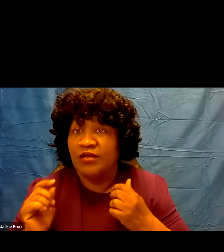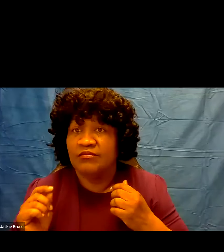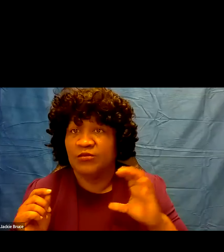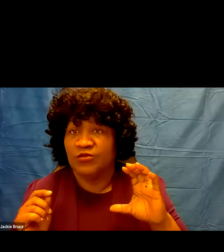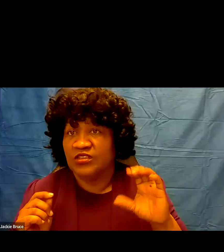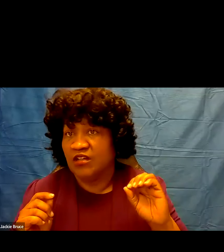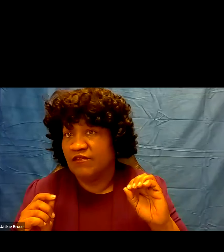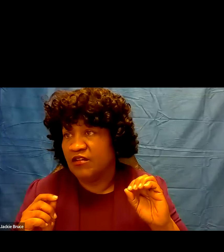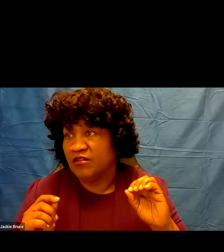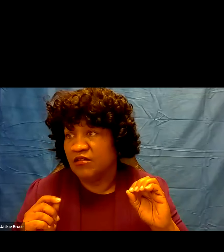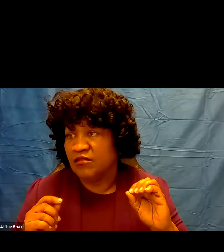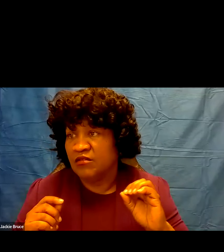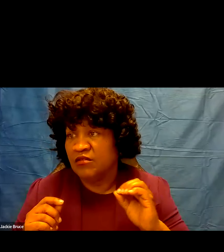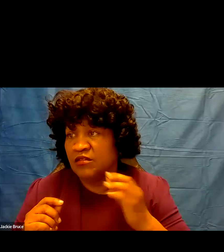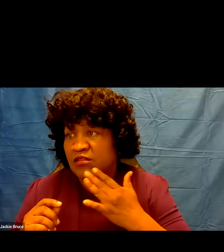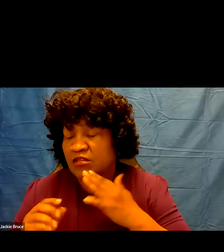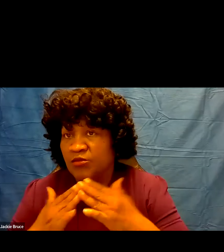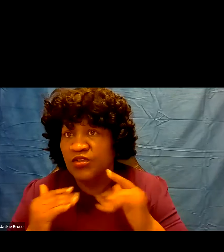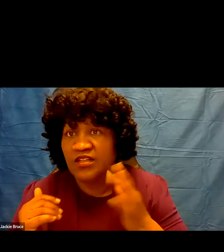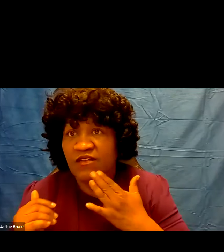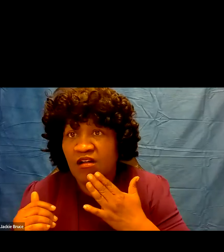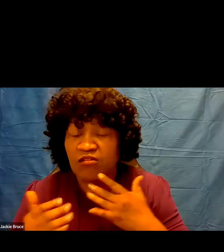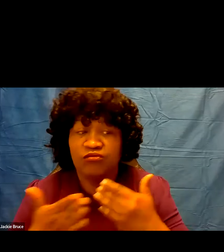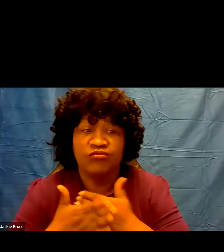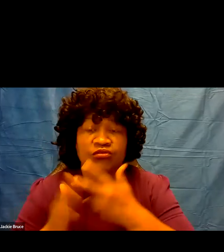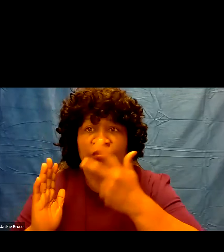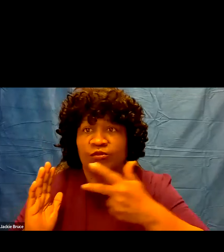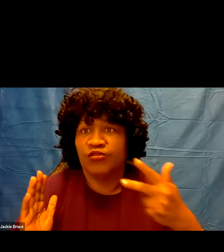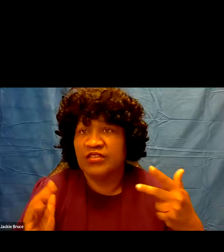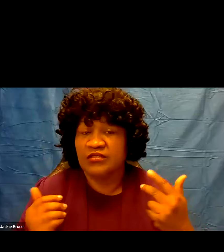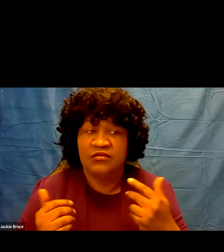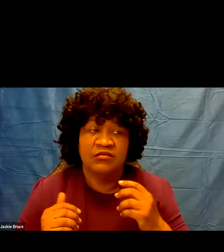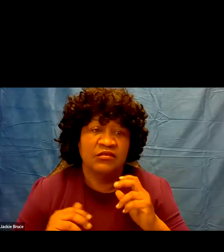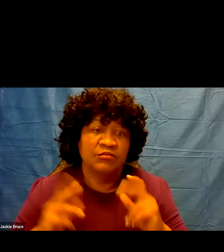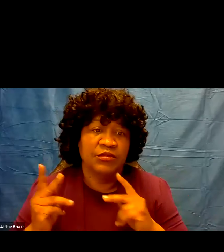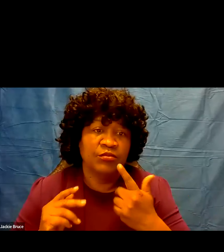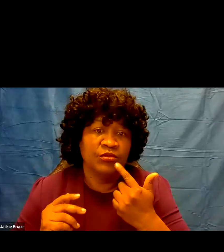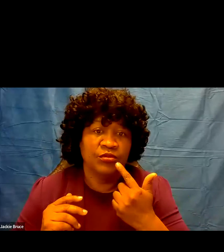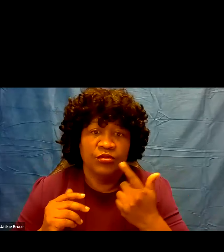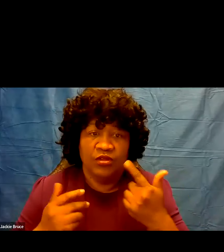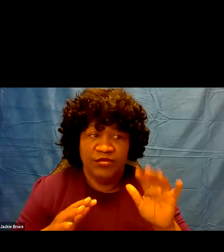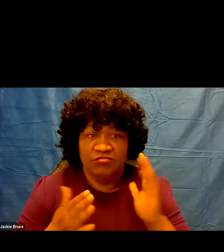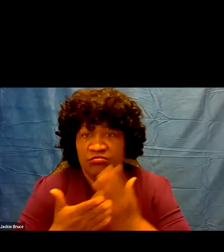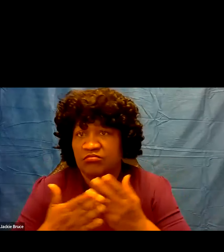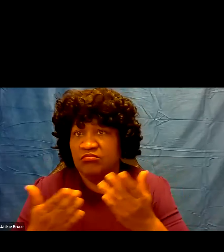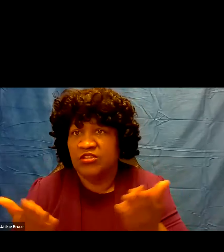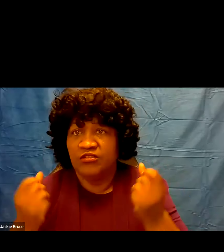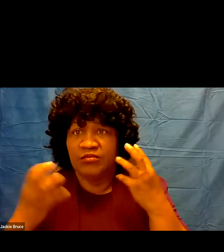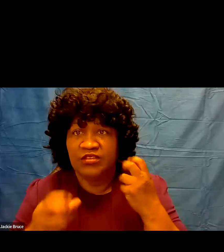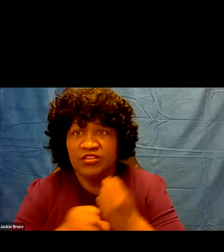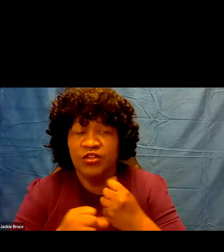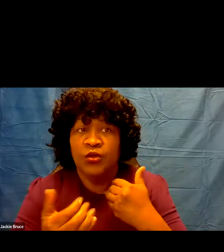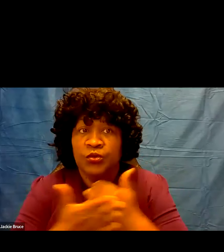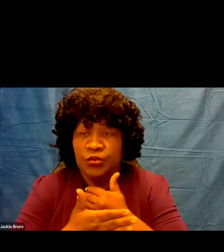especially new immigrants. I would say new immigrants, no people who had been here for many years. This is new immigrants